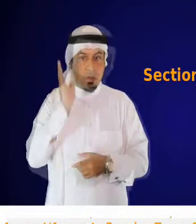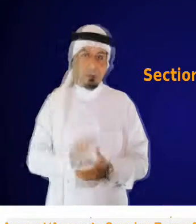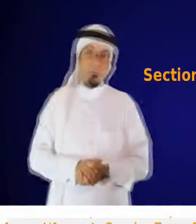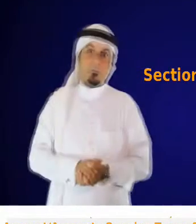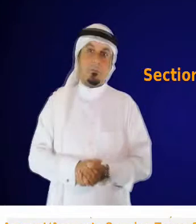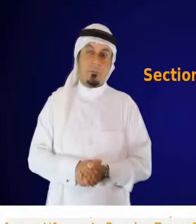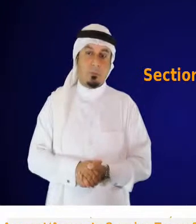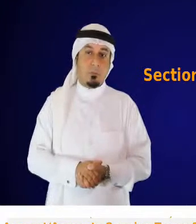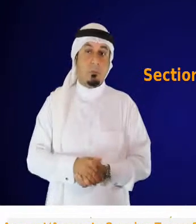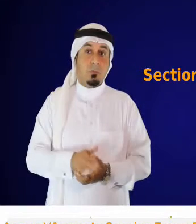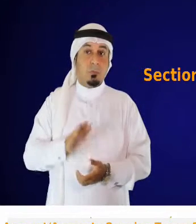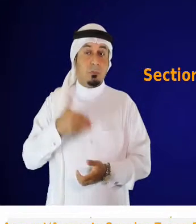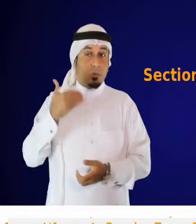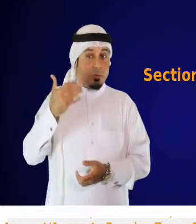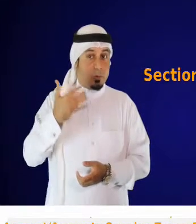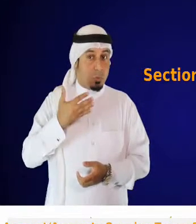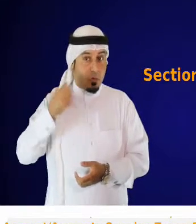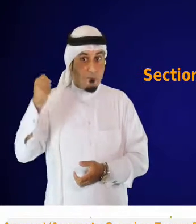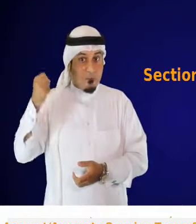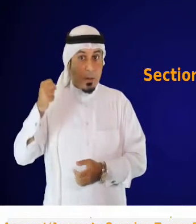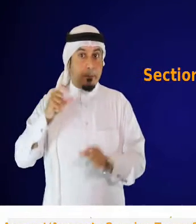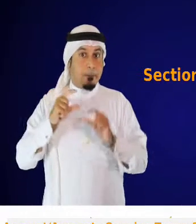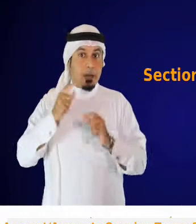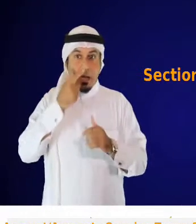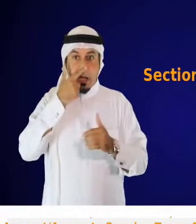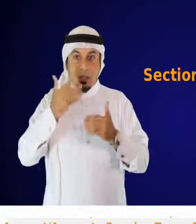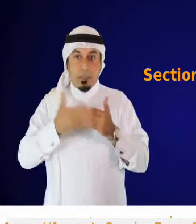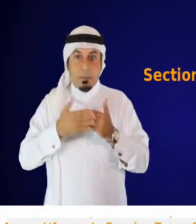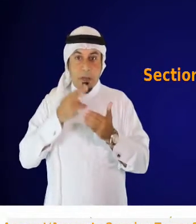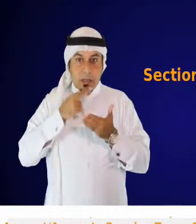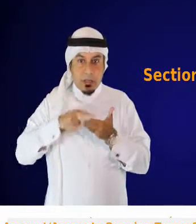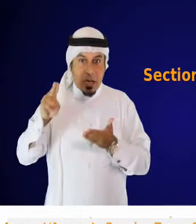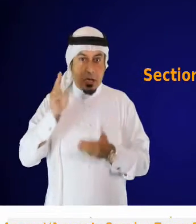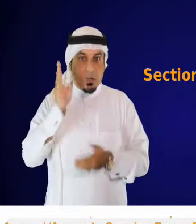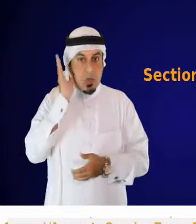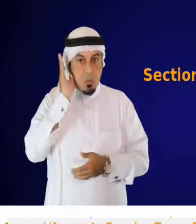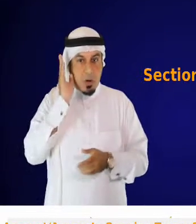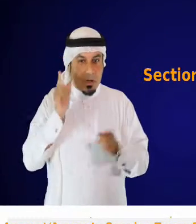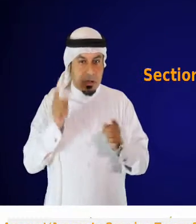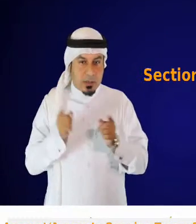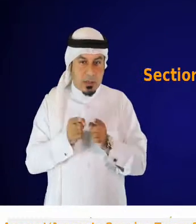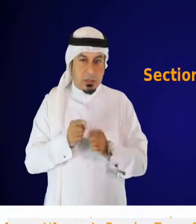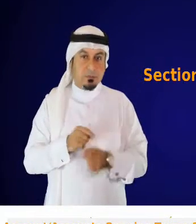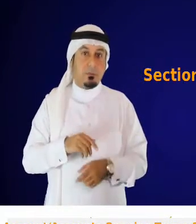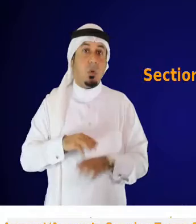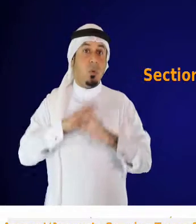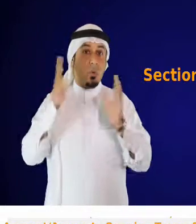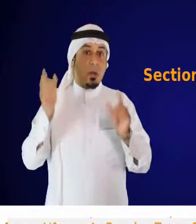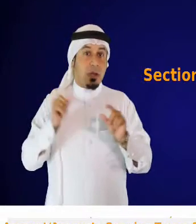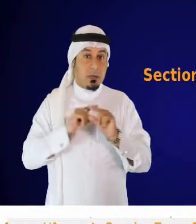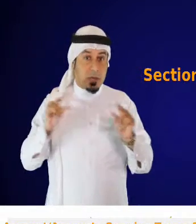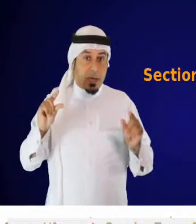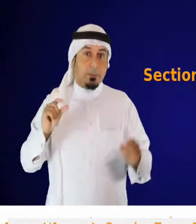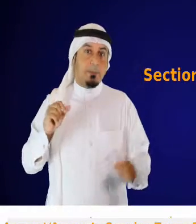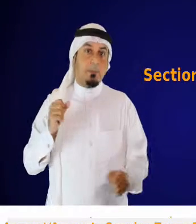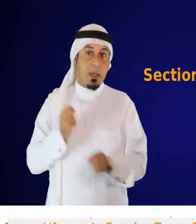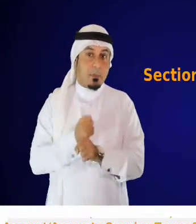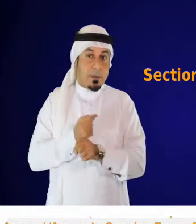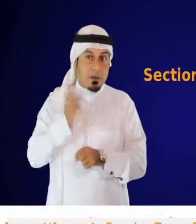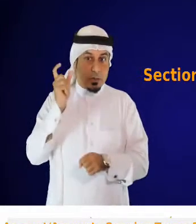1. The SMS banking facility will be available to all accounts of the customer who acknowledges that the service will be provided to one